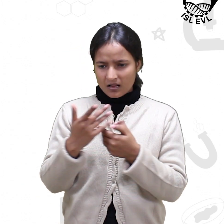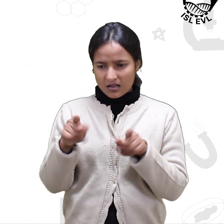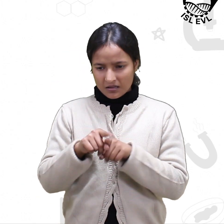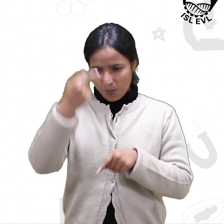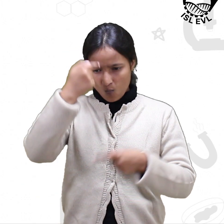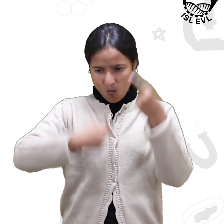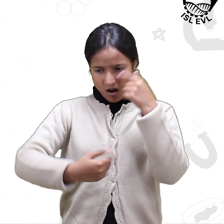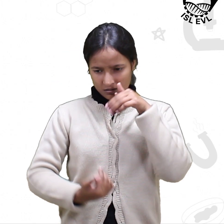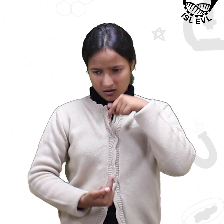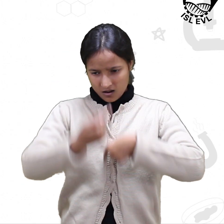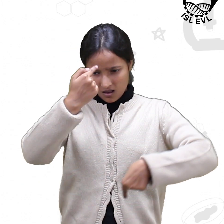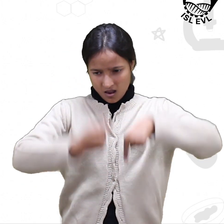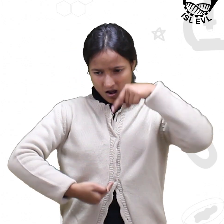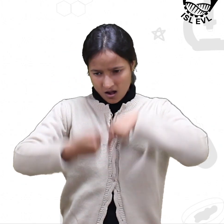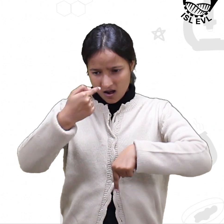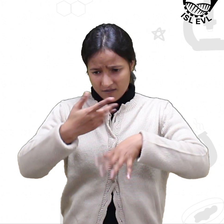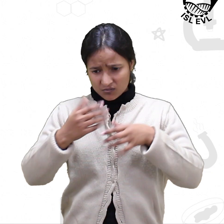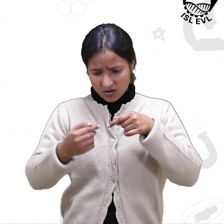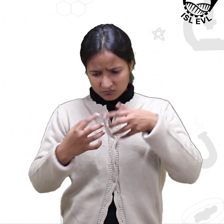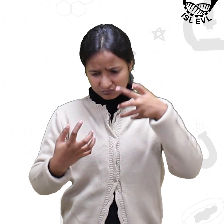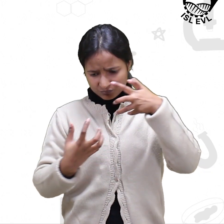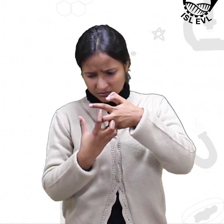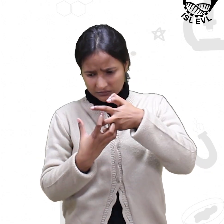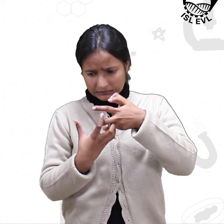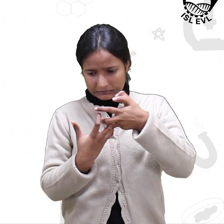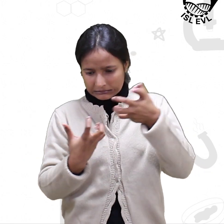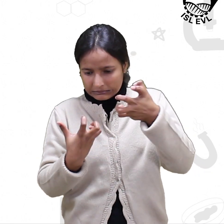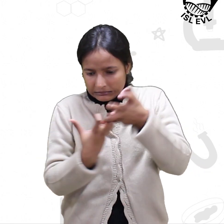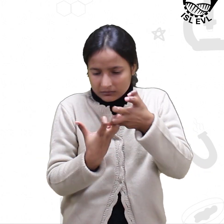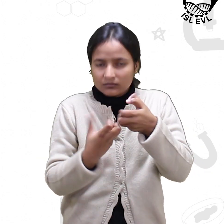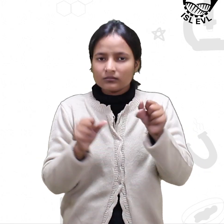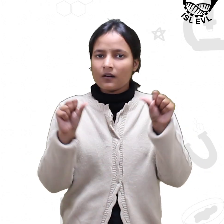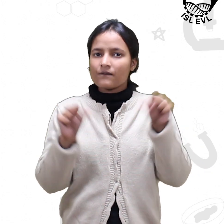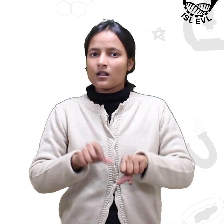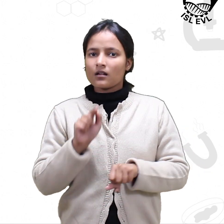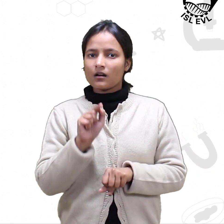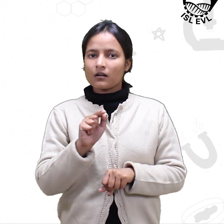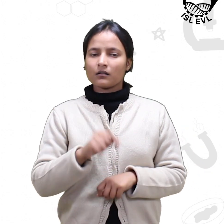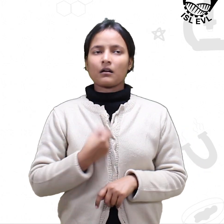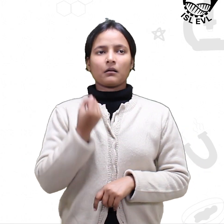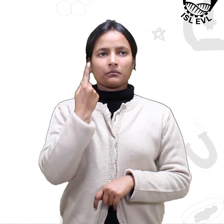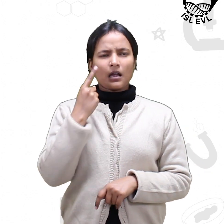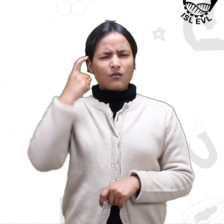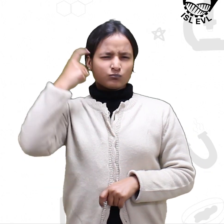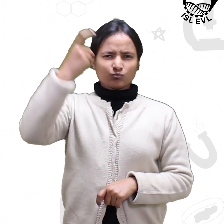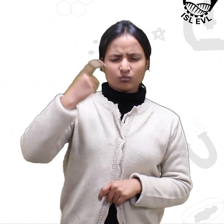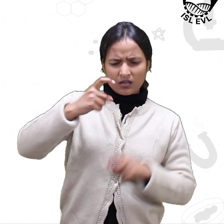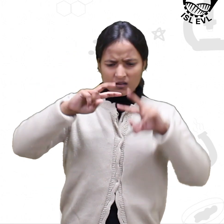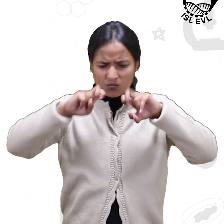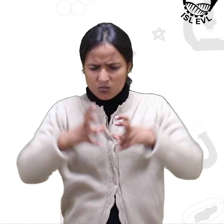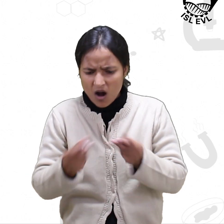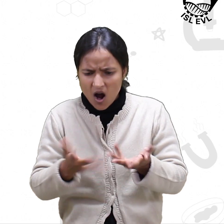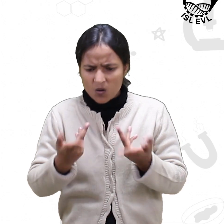paralysis. I have so many more questions about paralysis, how it's diagnosed, how it is studied. So